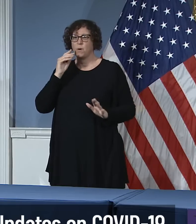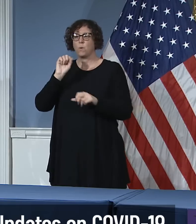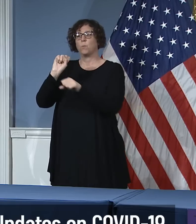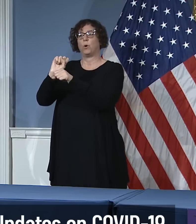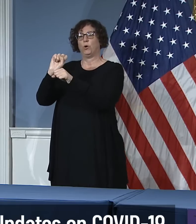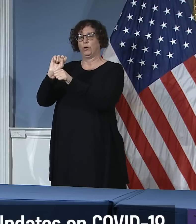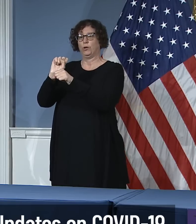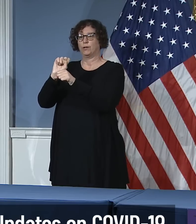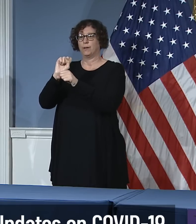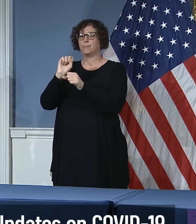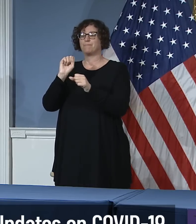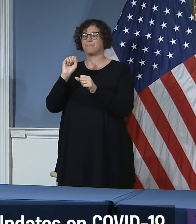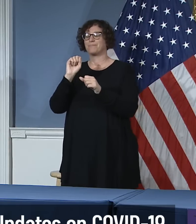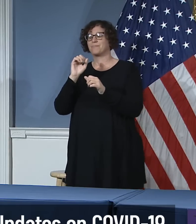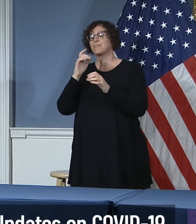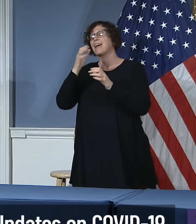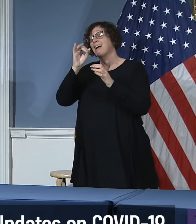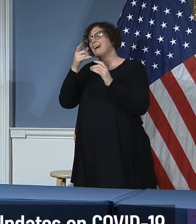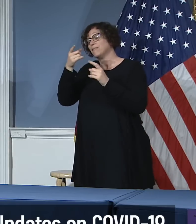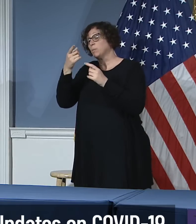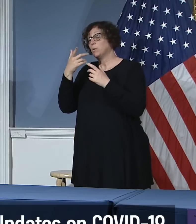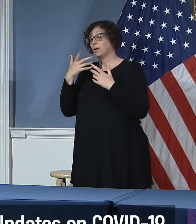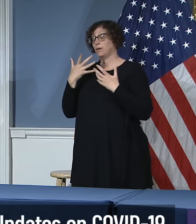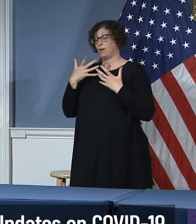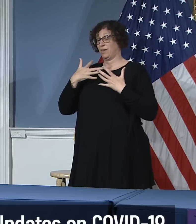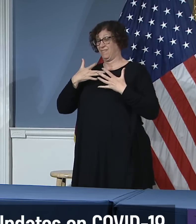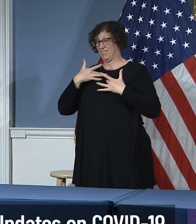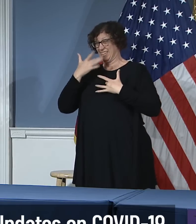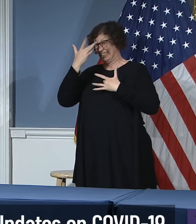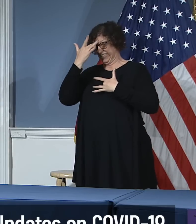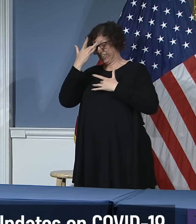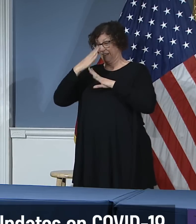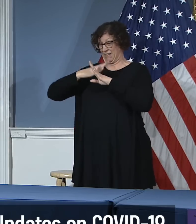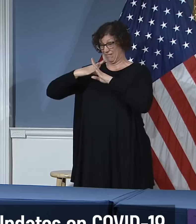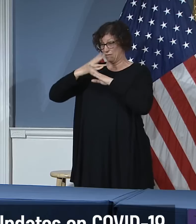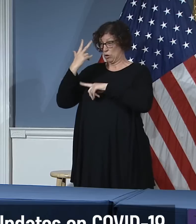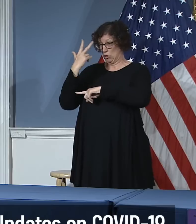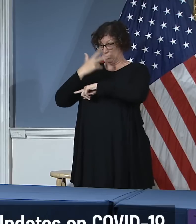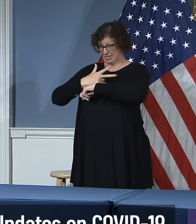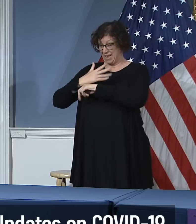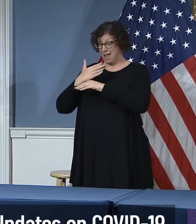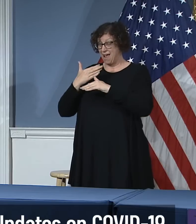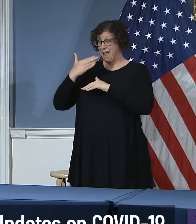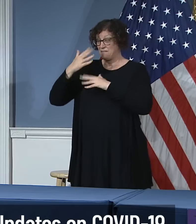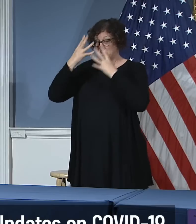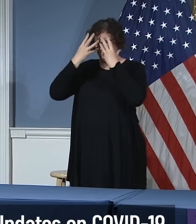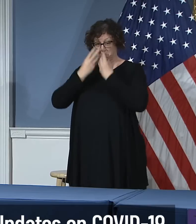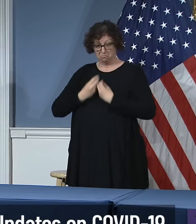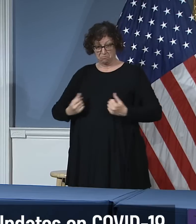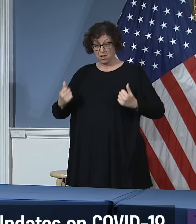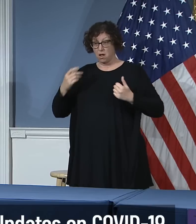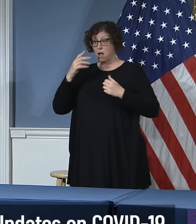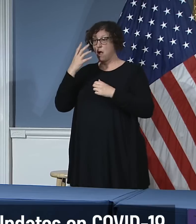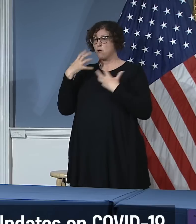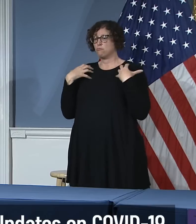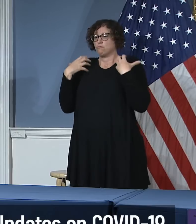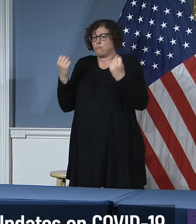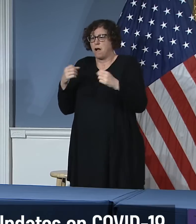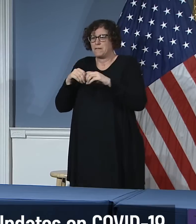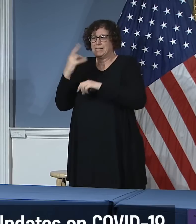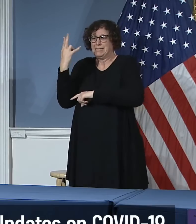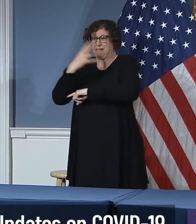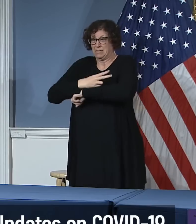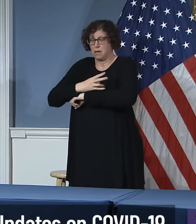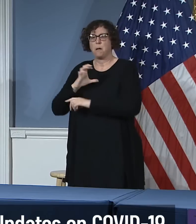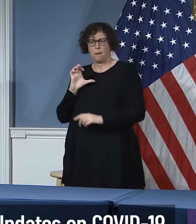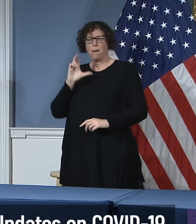widespread community transmission, it's implicit that anybody you can come in contact with who